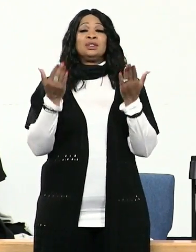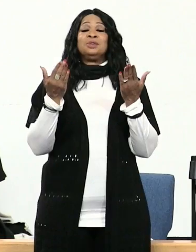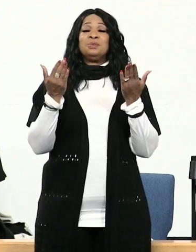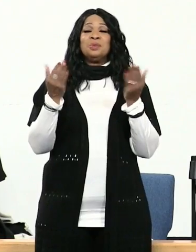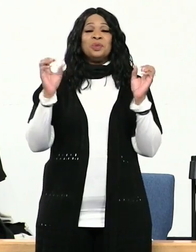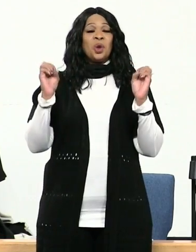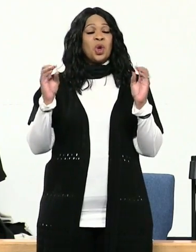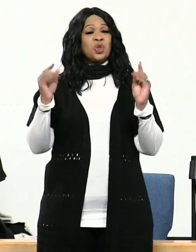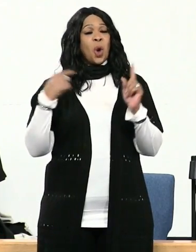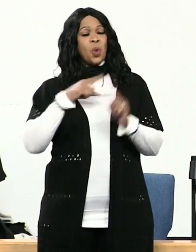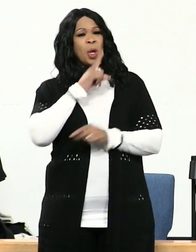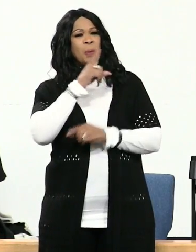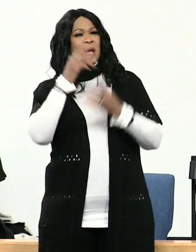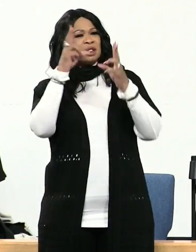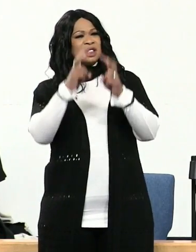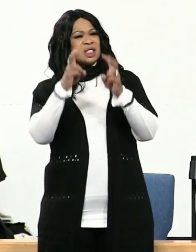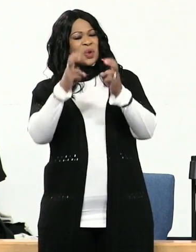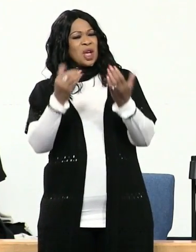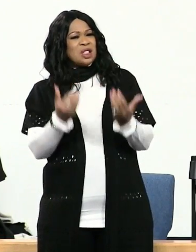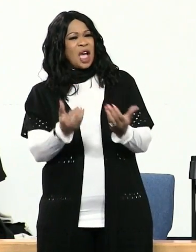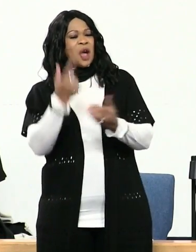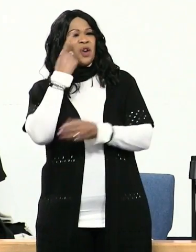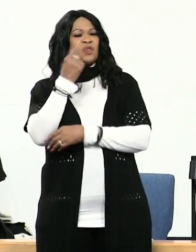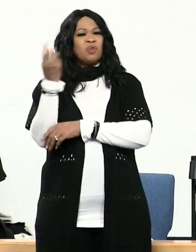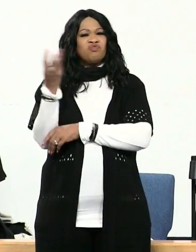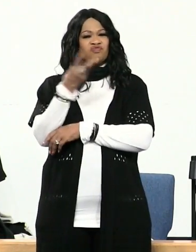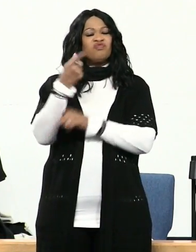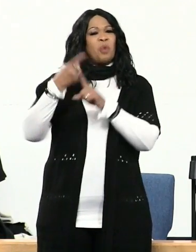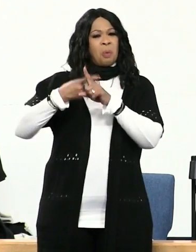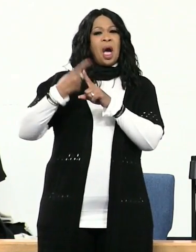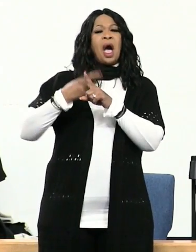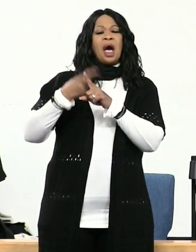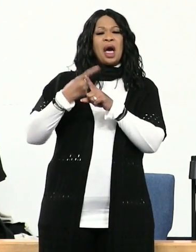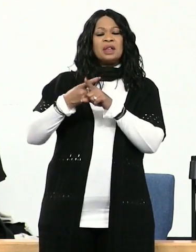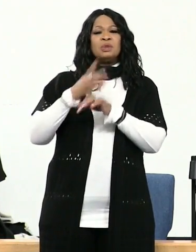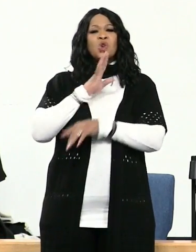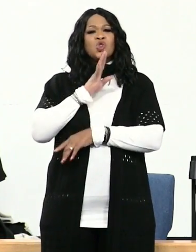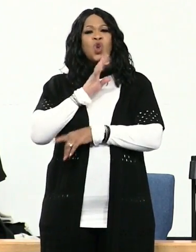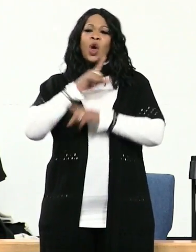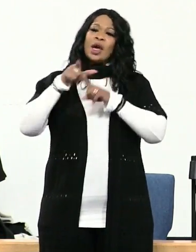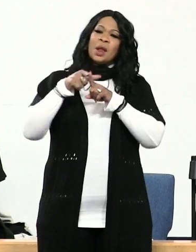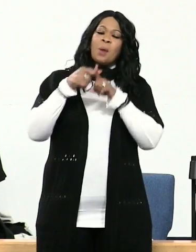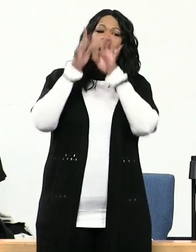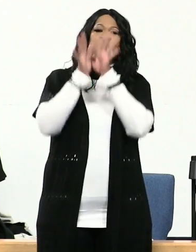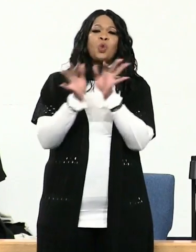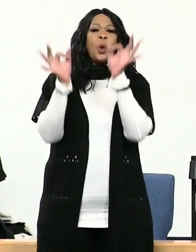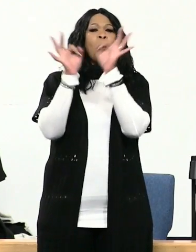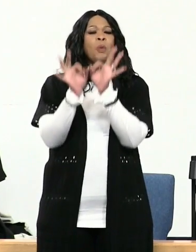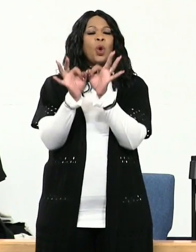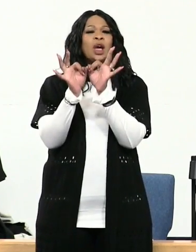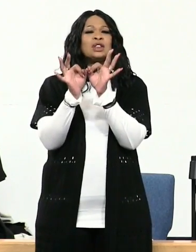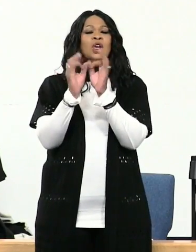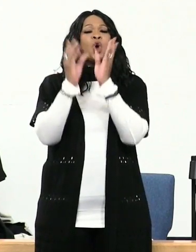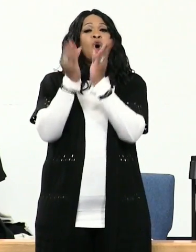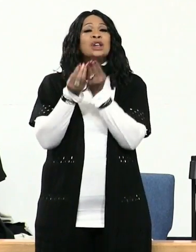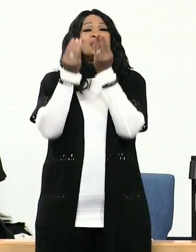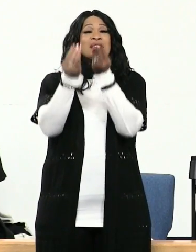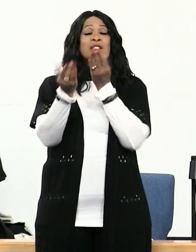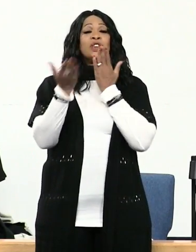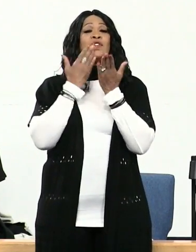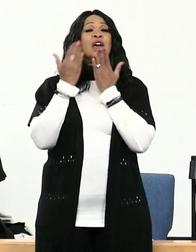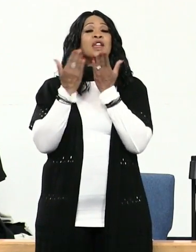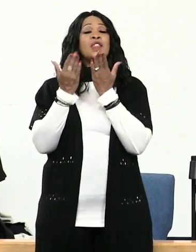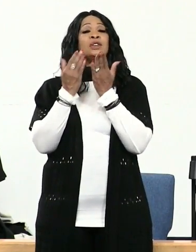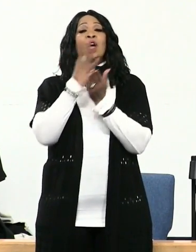so we've been in this series now for a couple of months, talking about the importance of giving thanks and